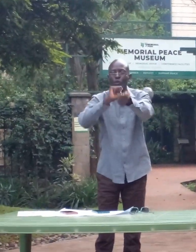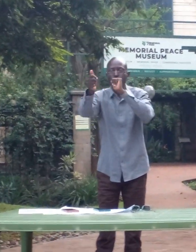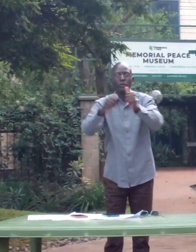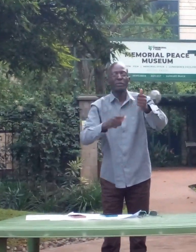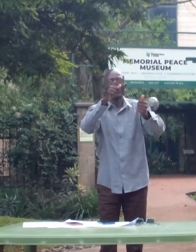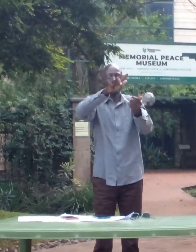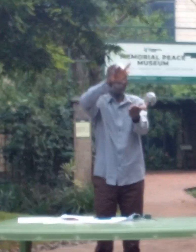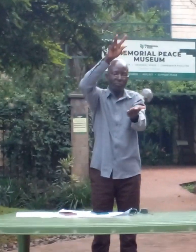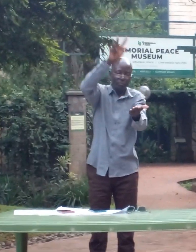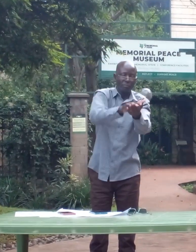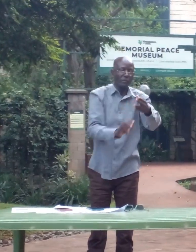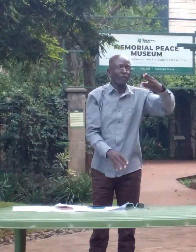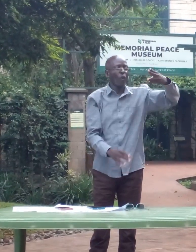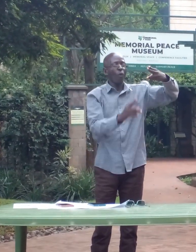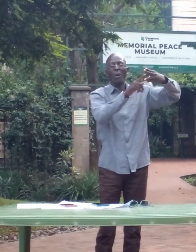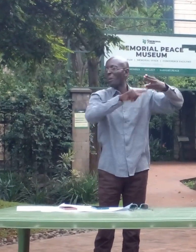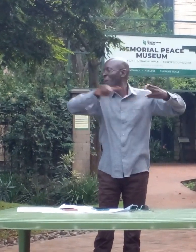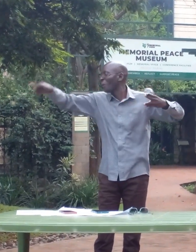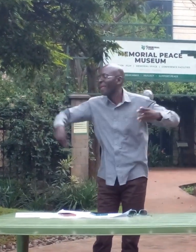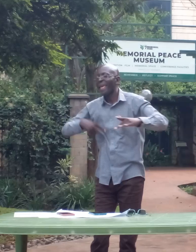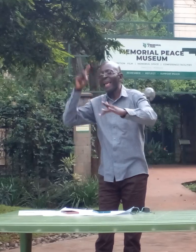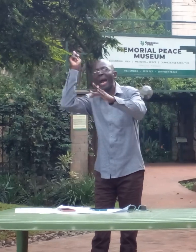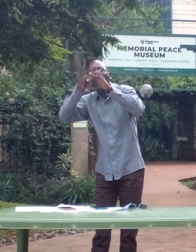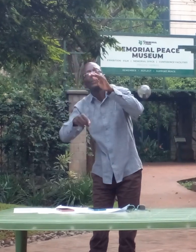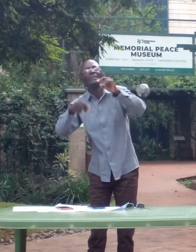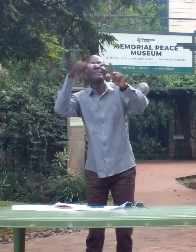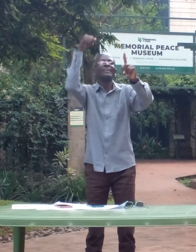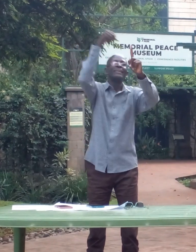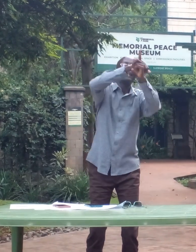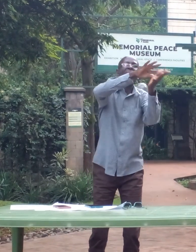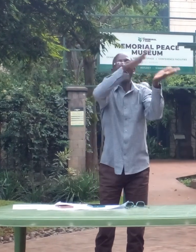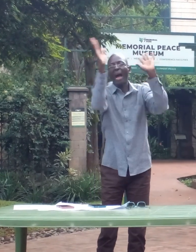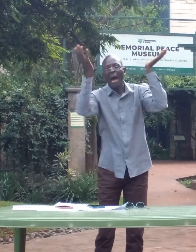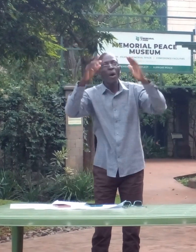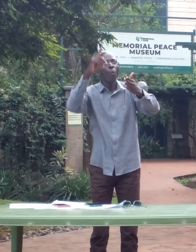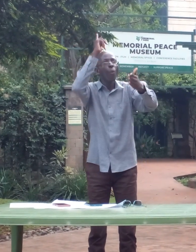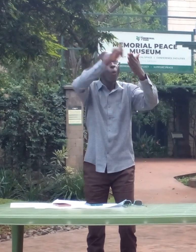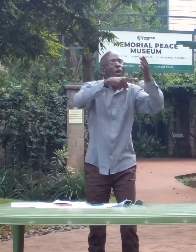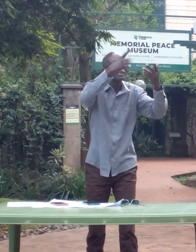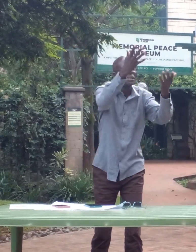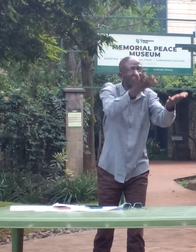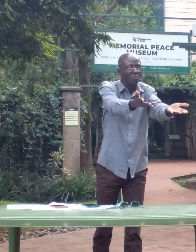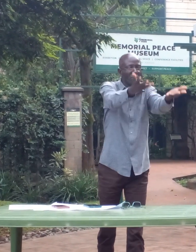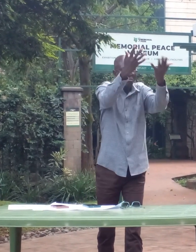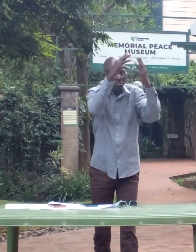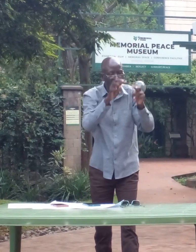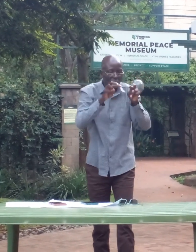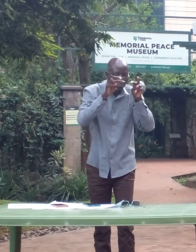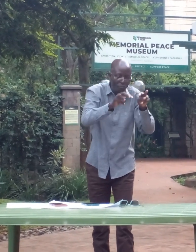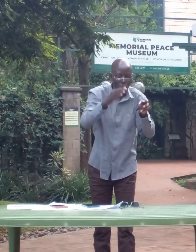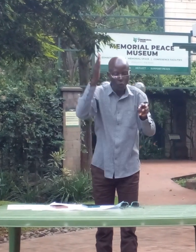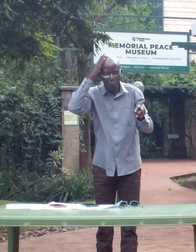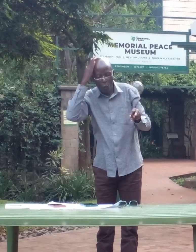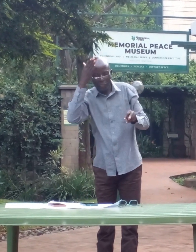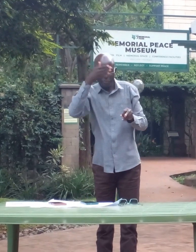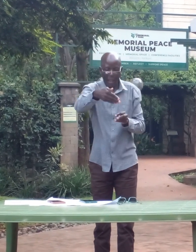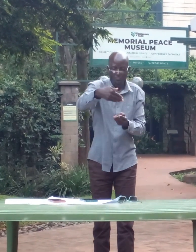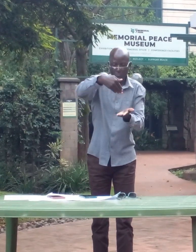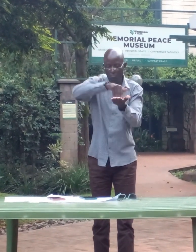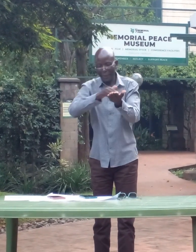This team sport has been validated, has been approved, and we cannot lobby for anymore because they